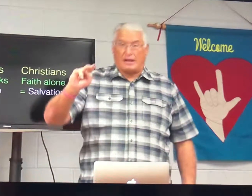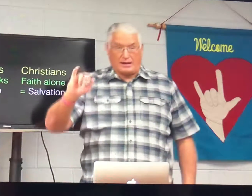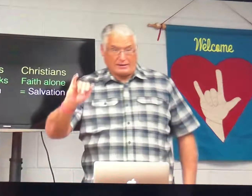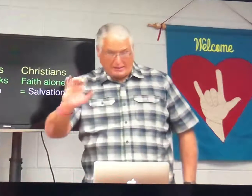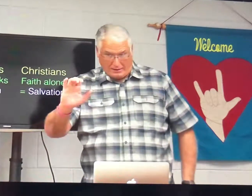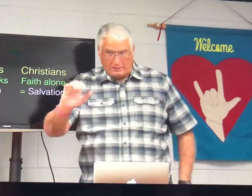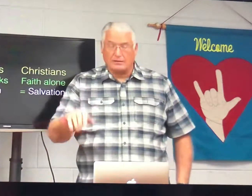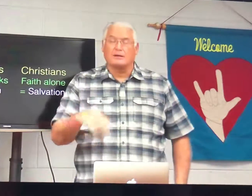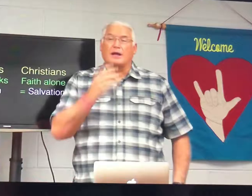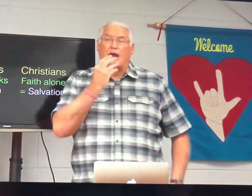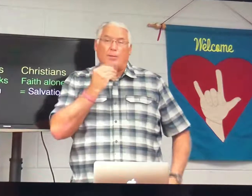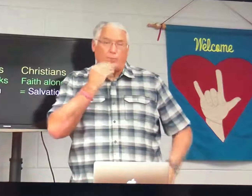plate.